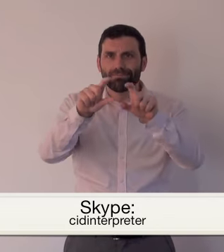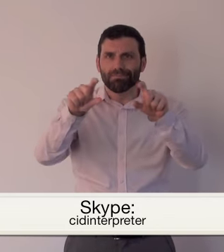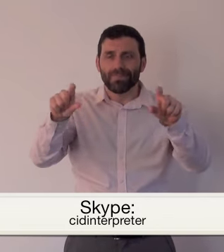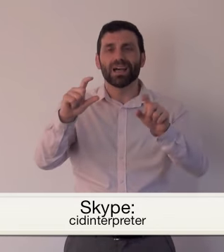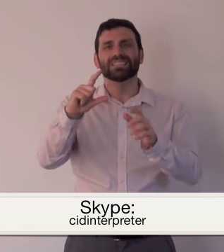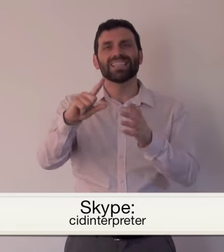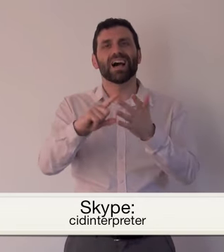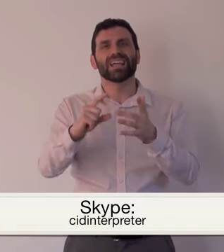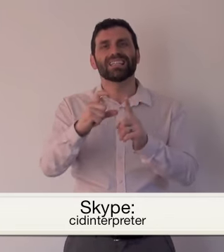Interpreter.